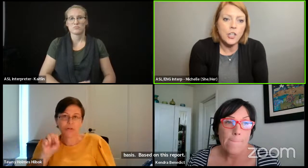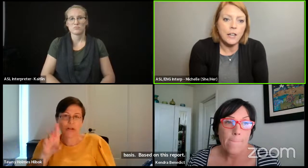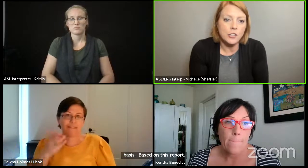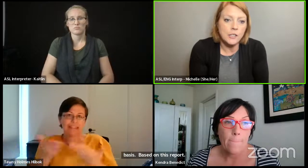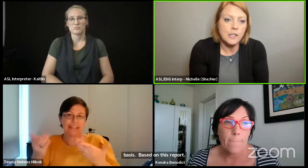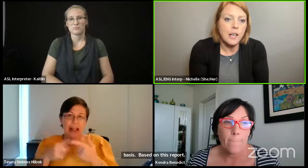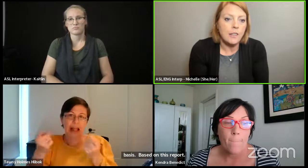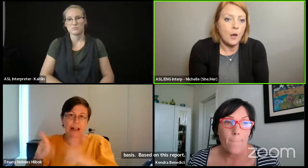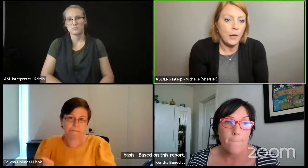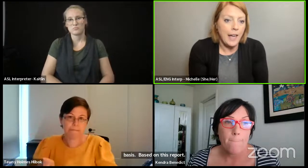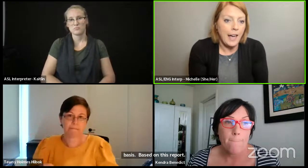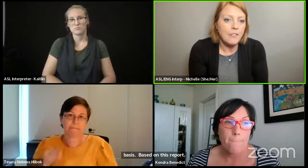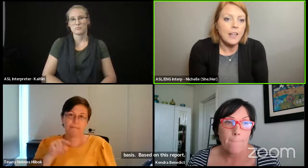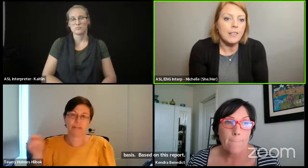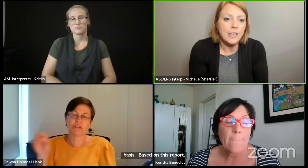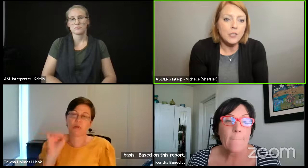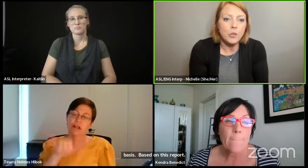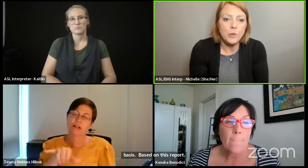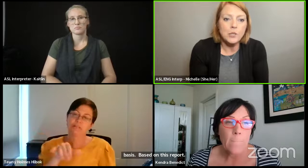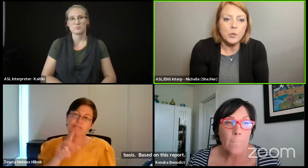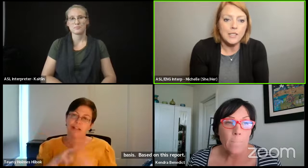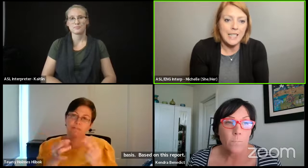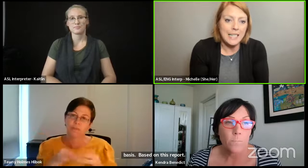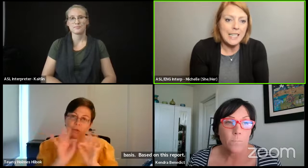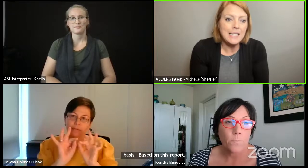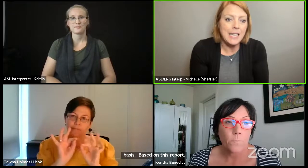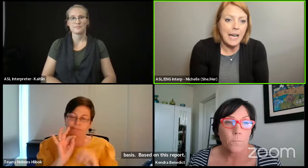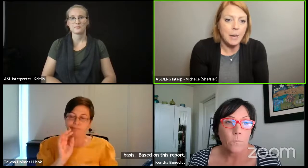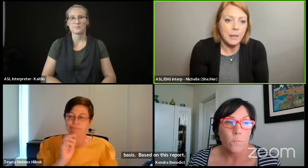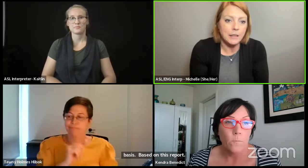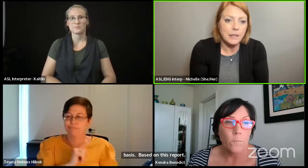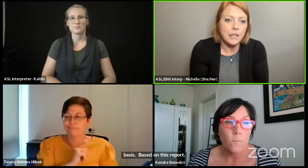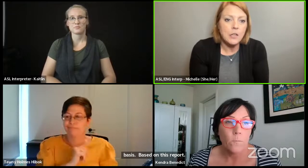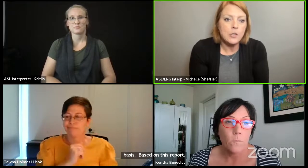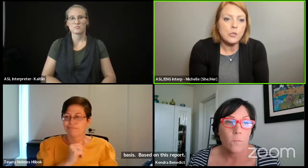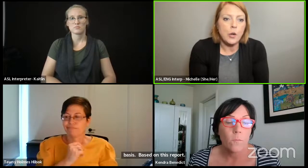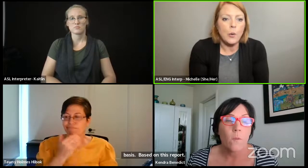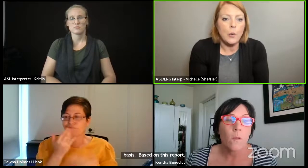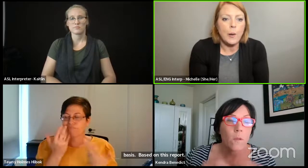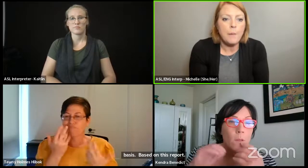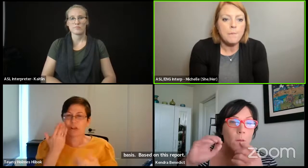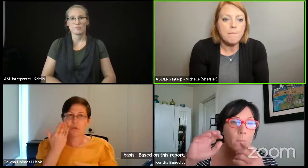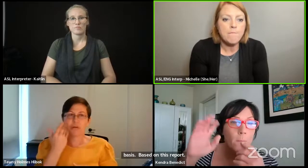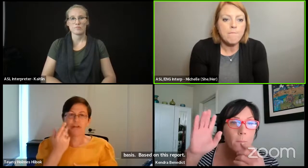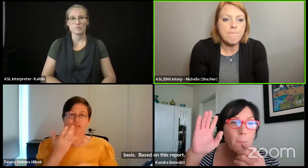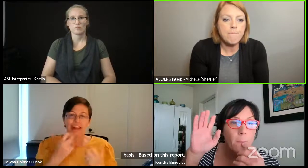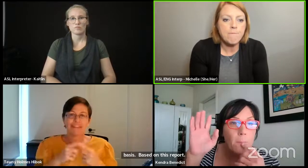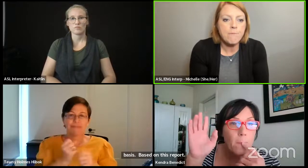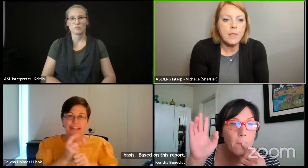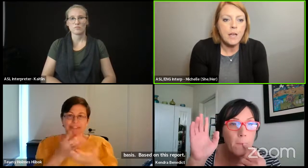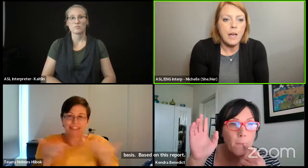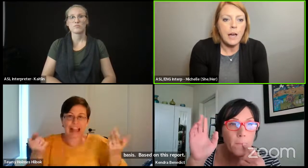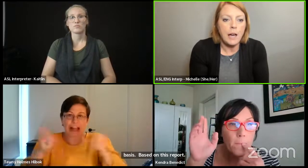these are the challenges that we have, and these are the resources that need to happen. So